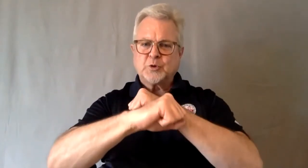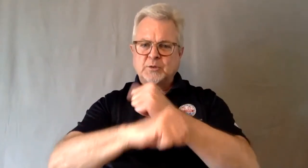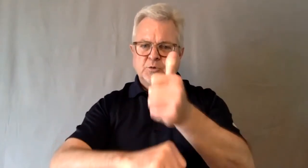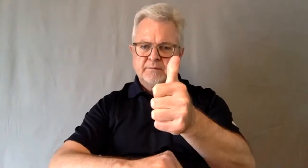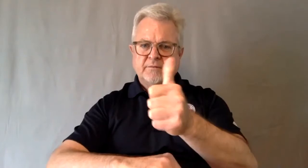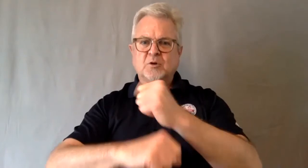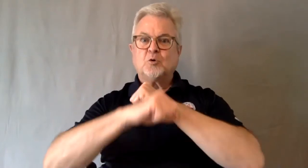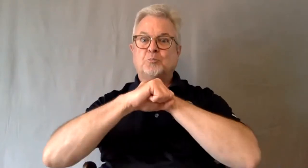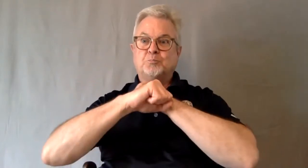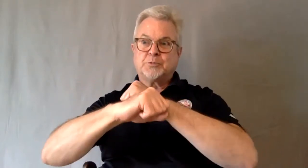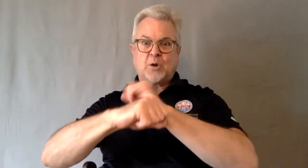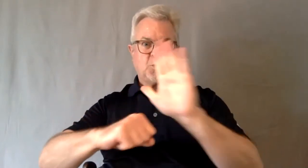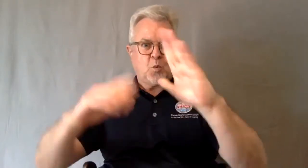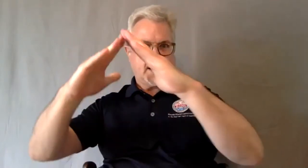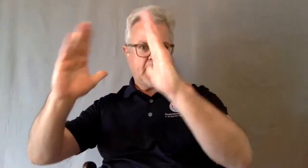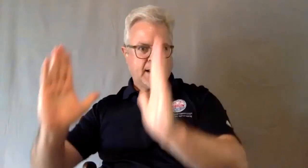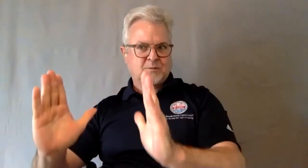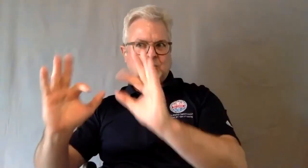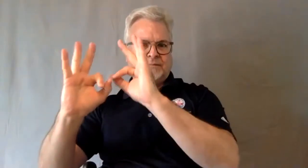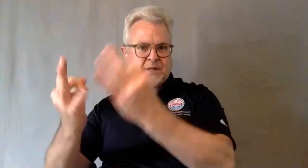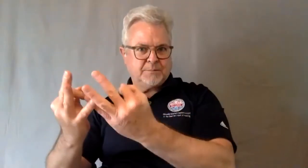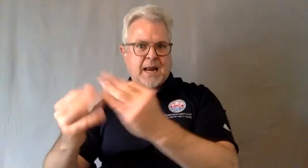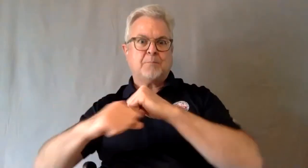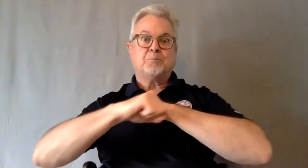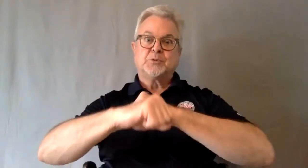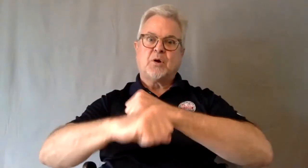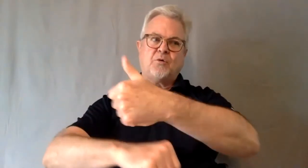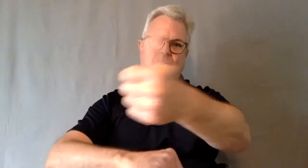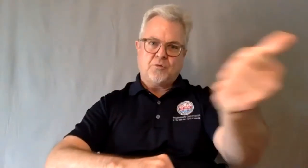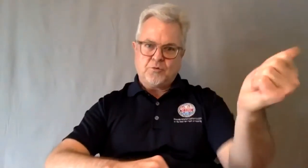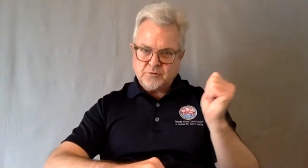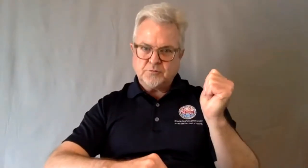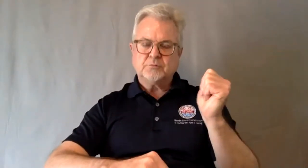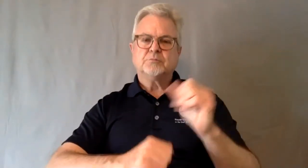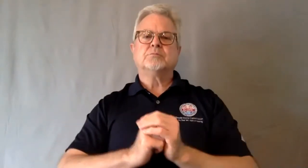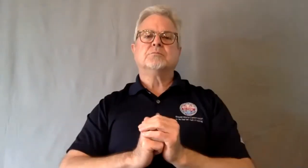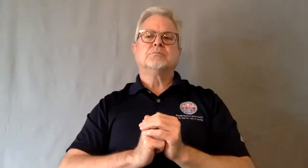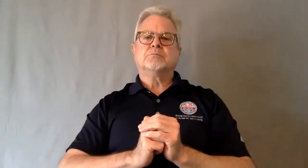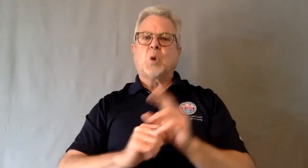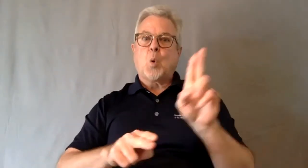Stay safe, protect yourself, protect your household, your family, and protect others.